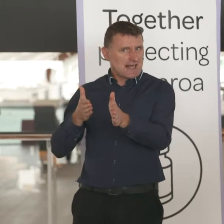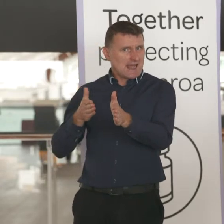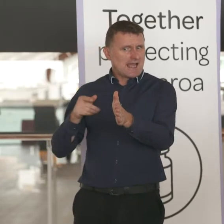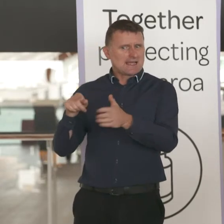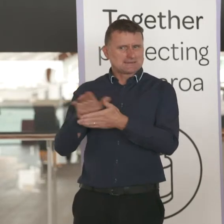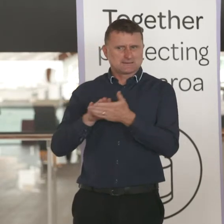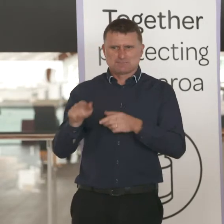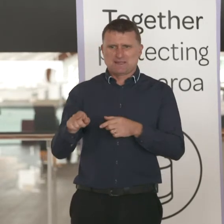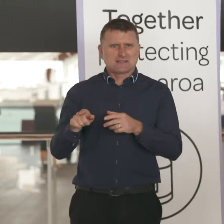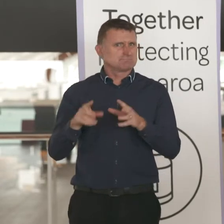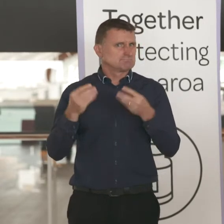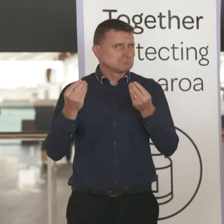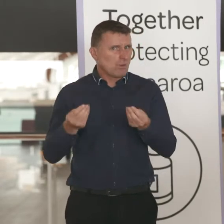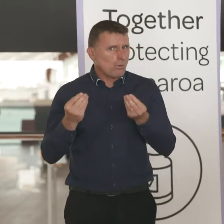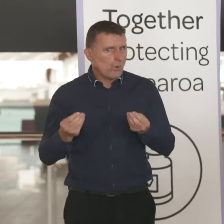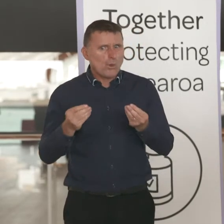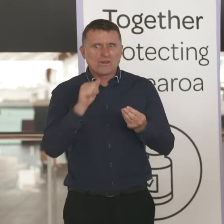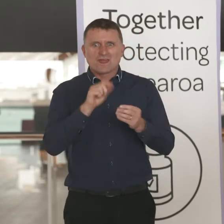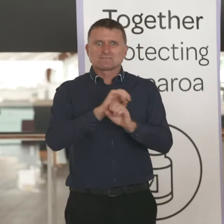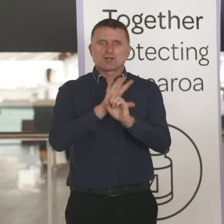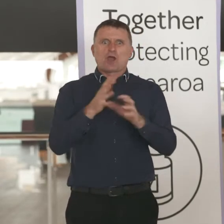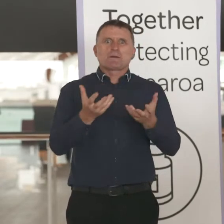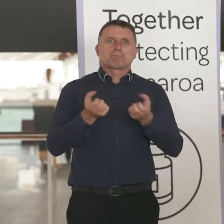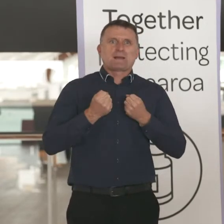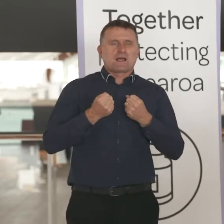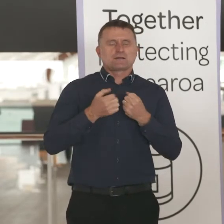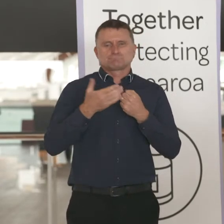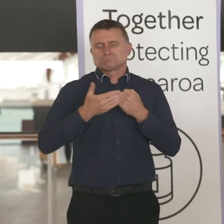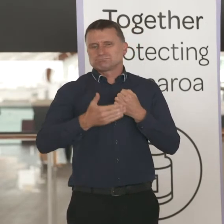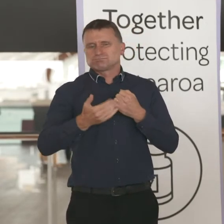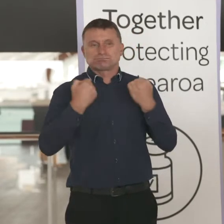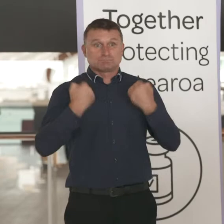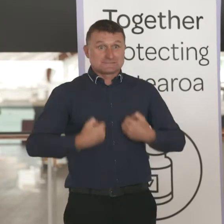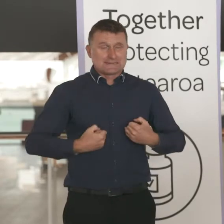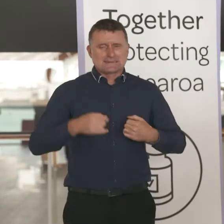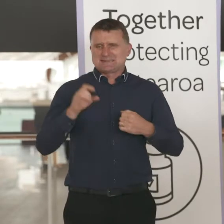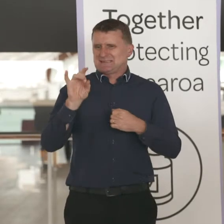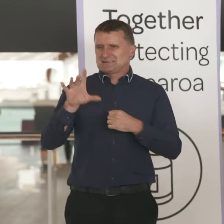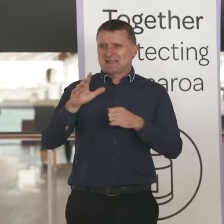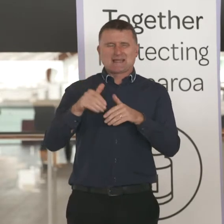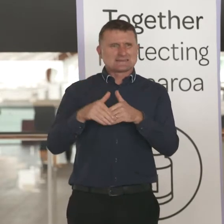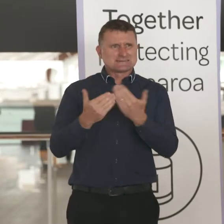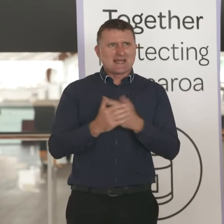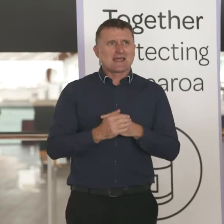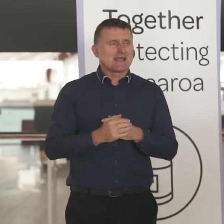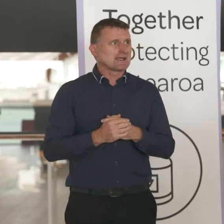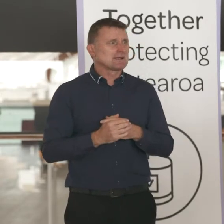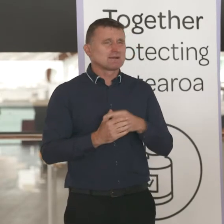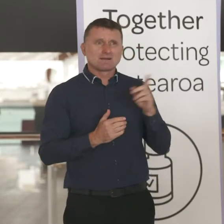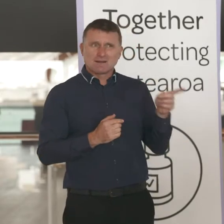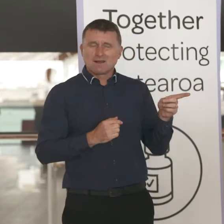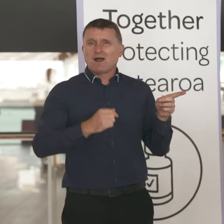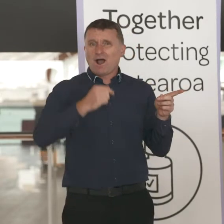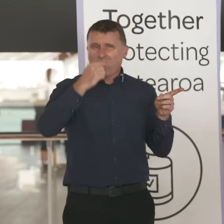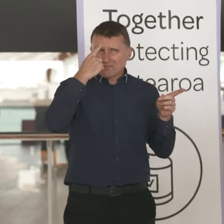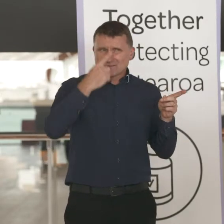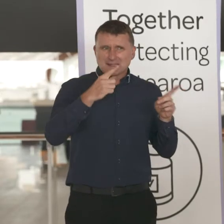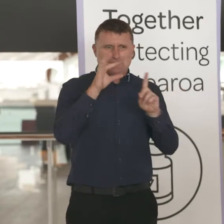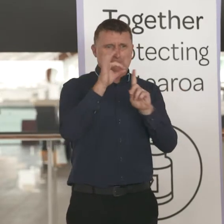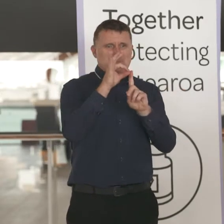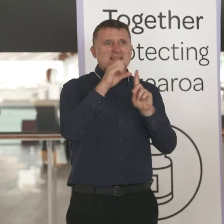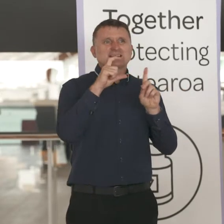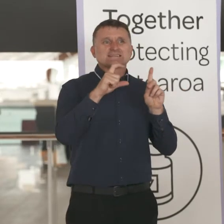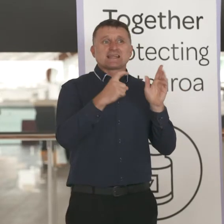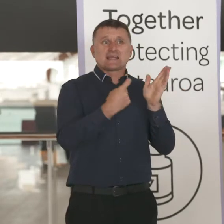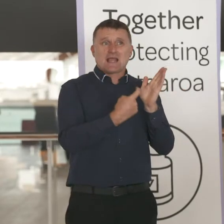infection could have passed through in that 10 days? The only thing I would say is that's very, very unlikely at the moment. Our PCR